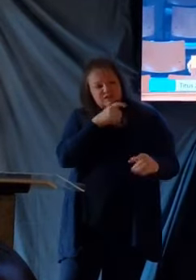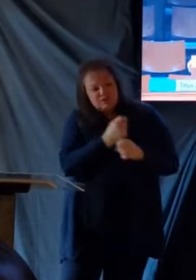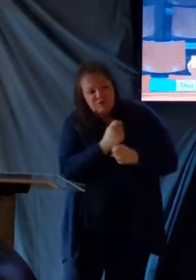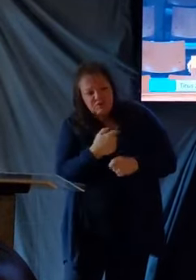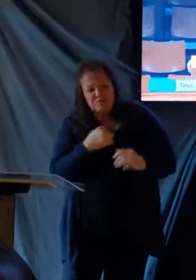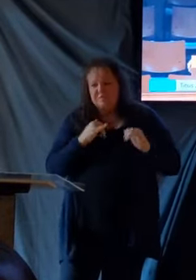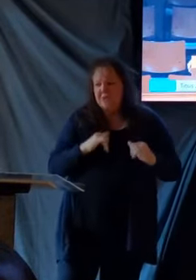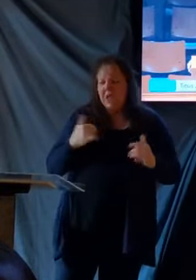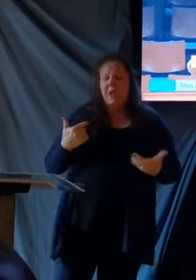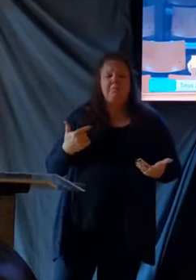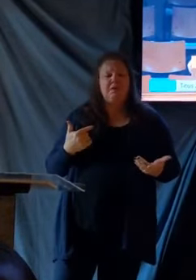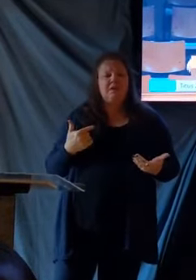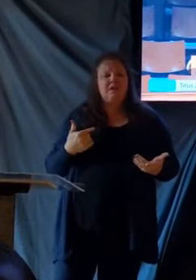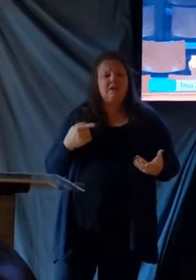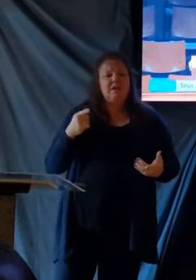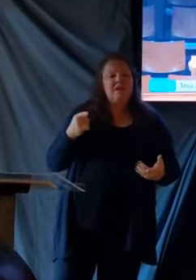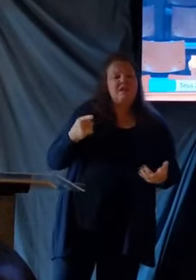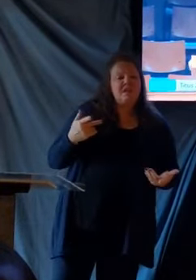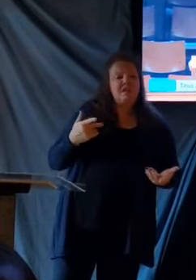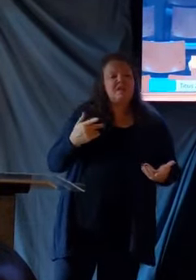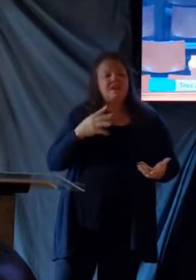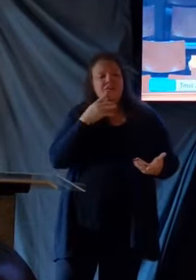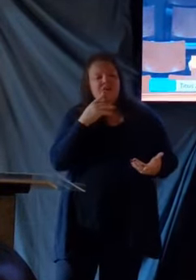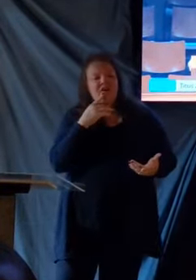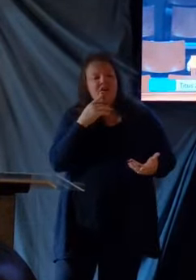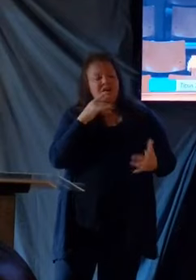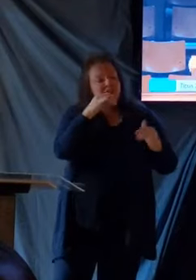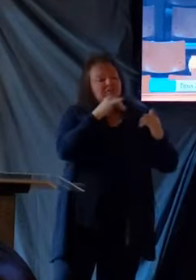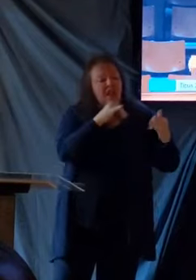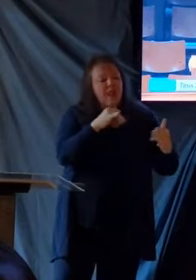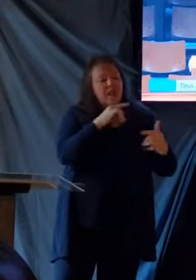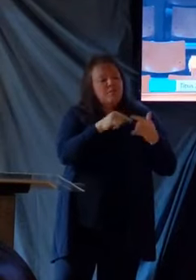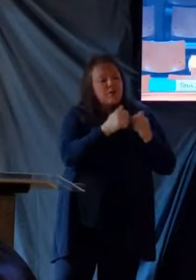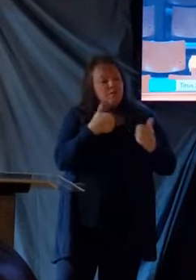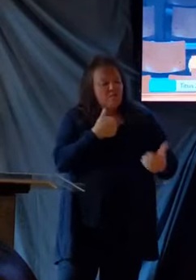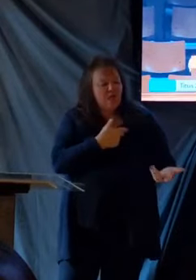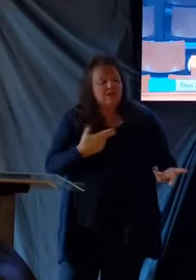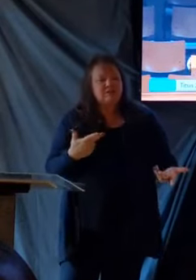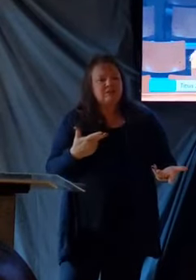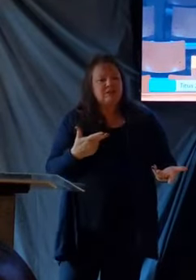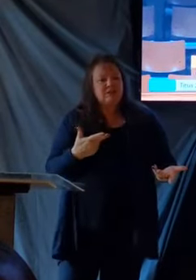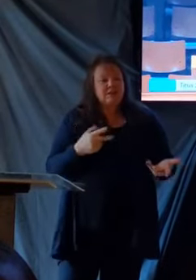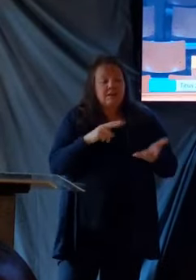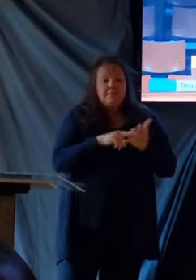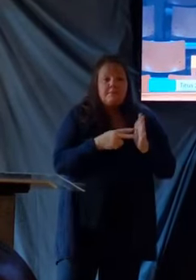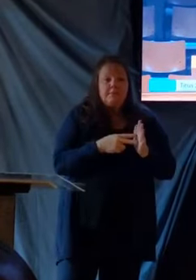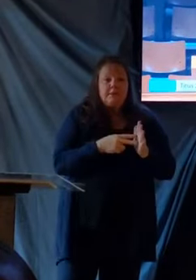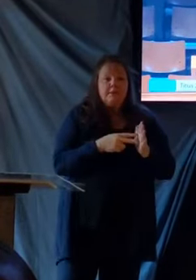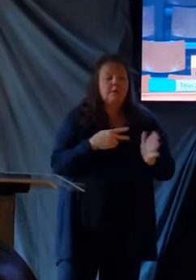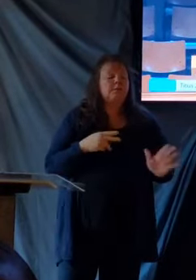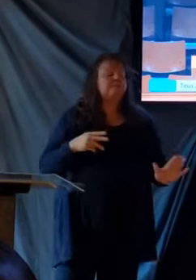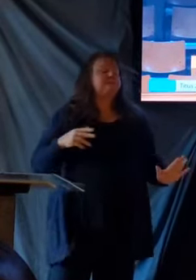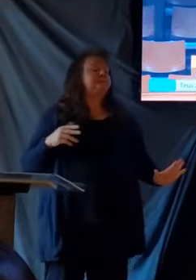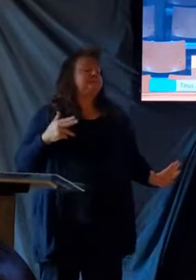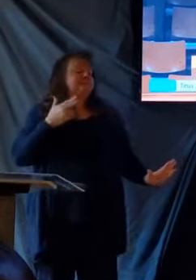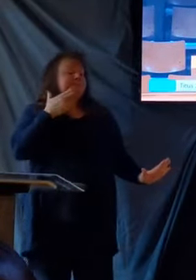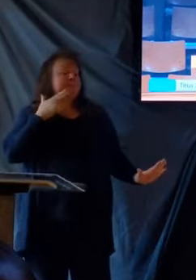we like. He, you know, he talks just like he does. We do when he's with us. That doesn't mean you have to have holy